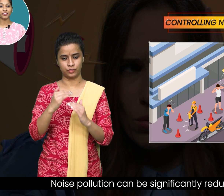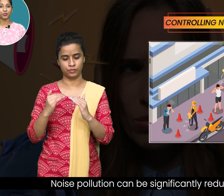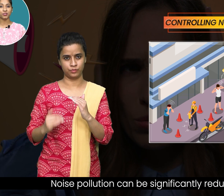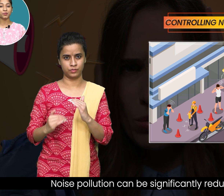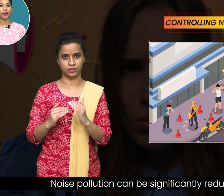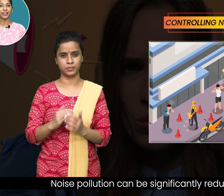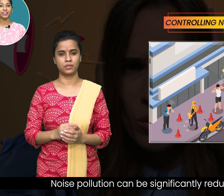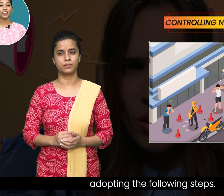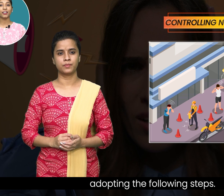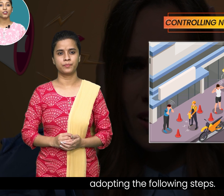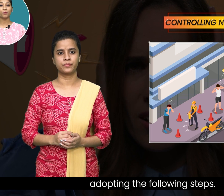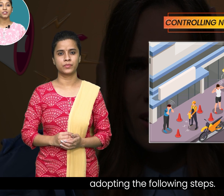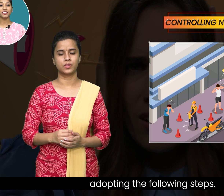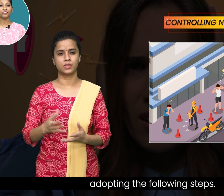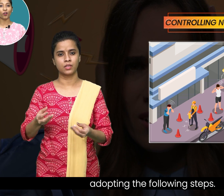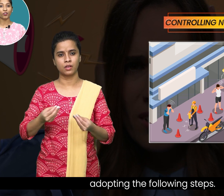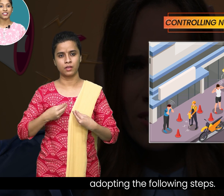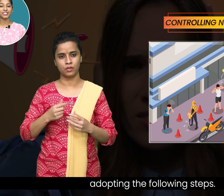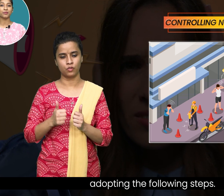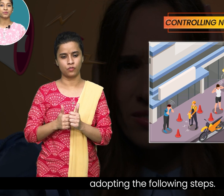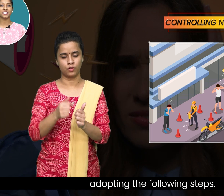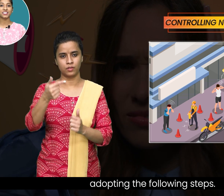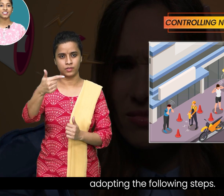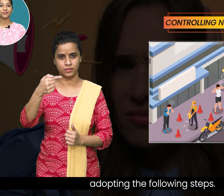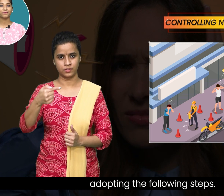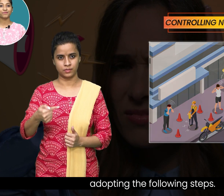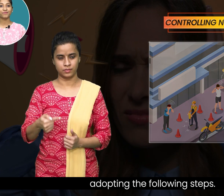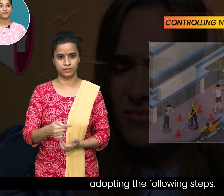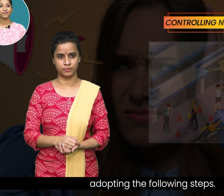significantly reduced by adopting the following steps.